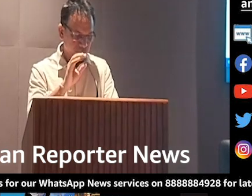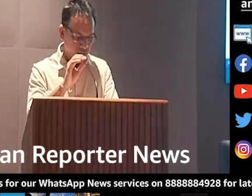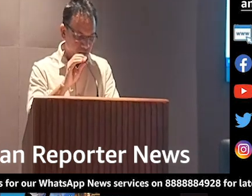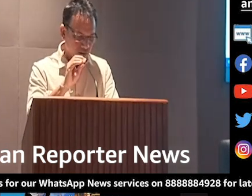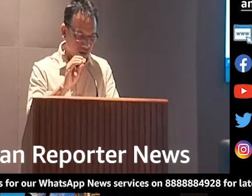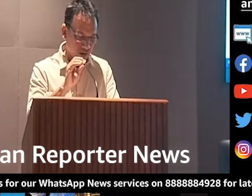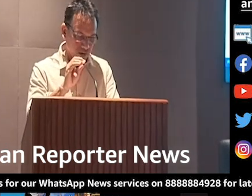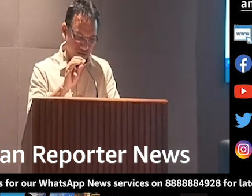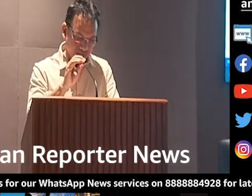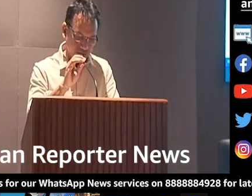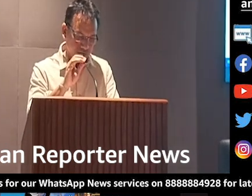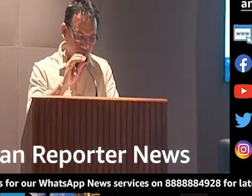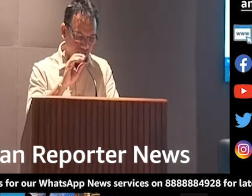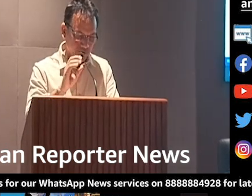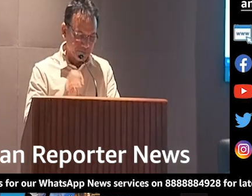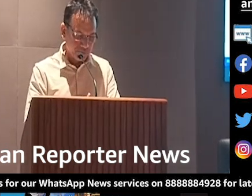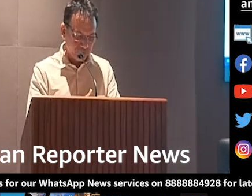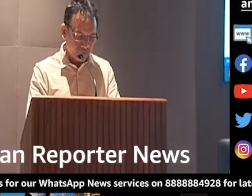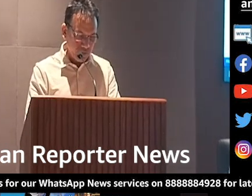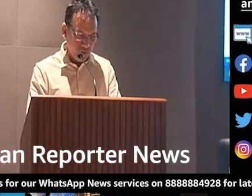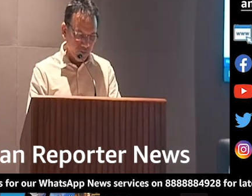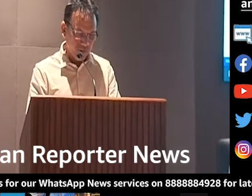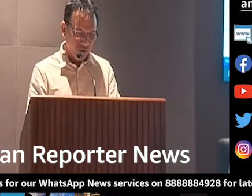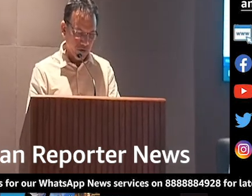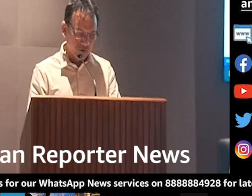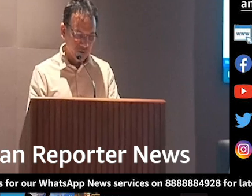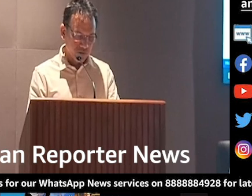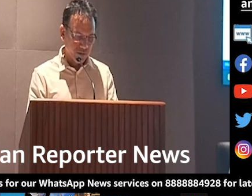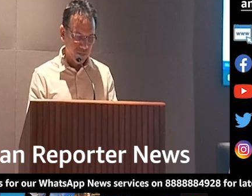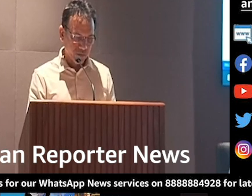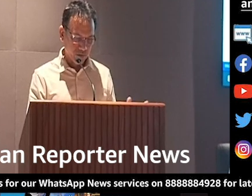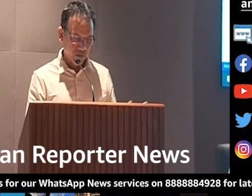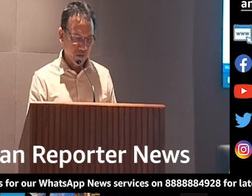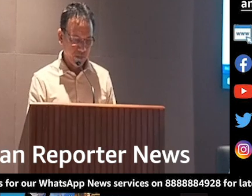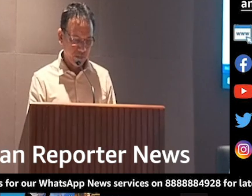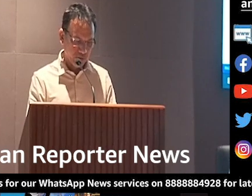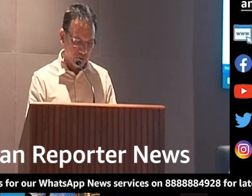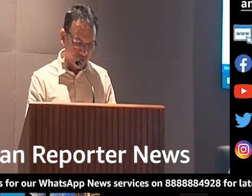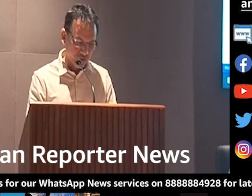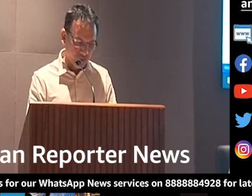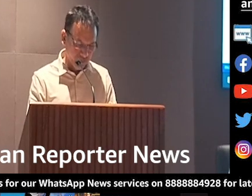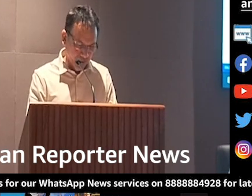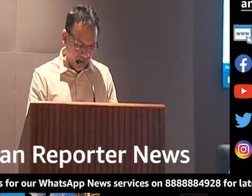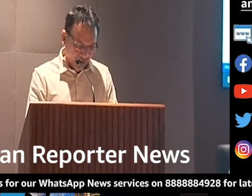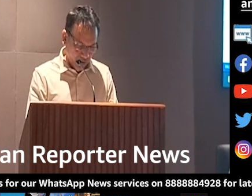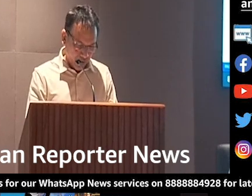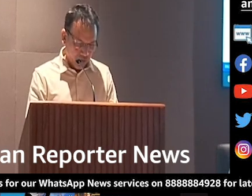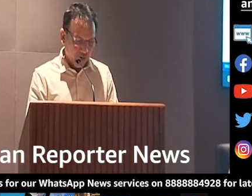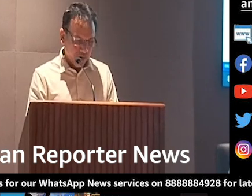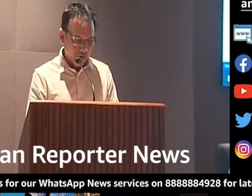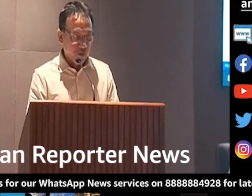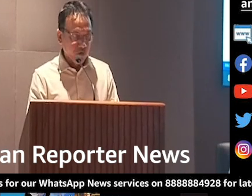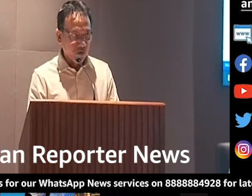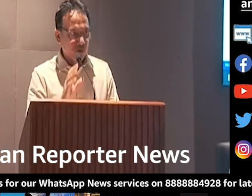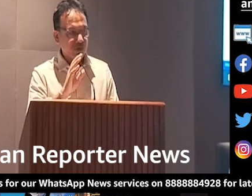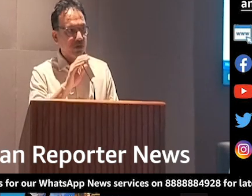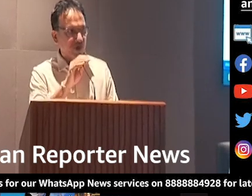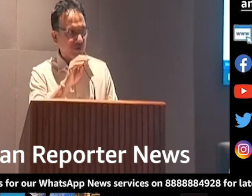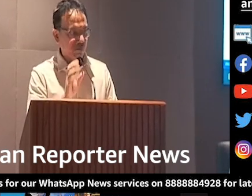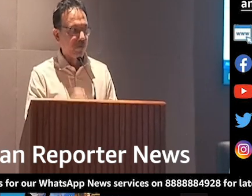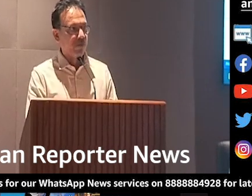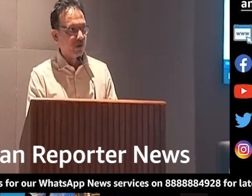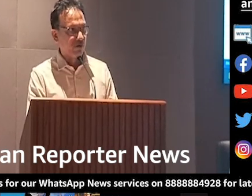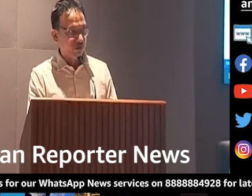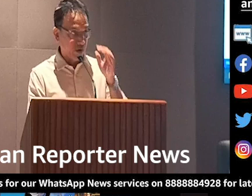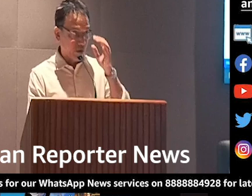Sahasrabudhe, Secretary Taha, Ma'am Monica Punjabi, and Kinjal, and all those who